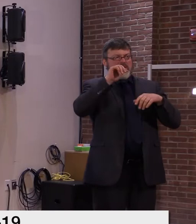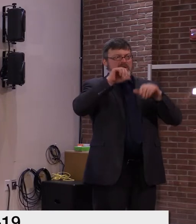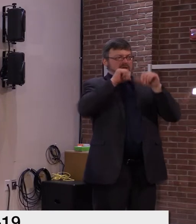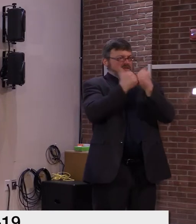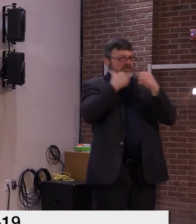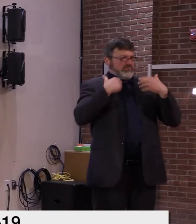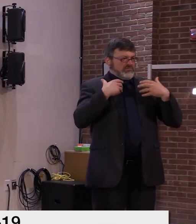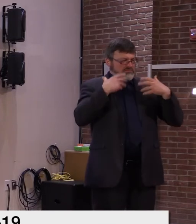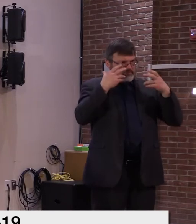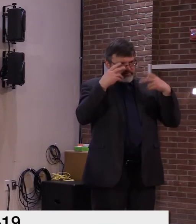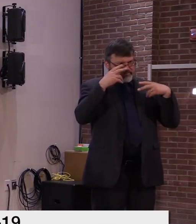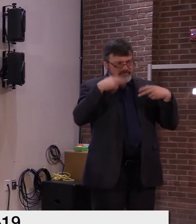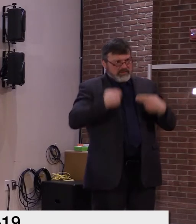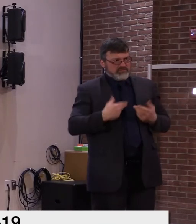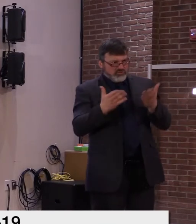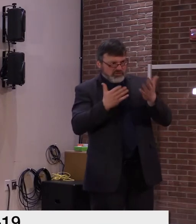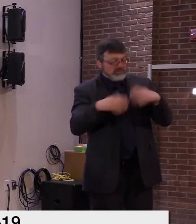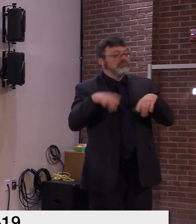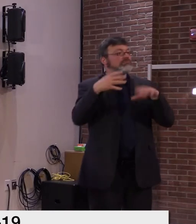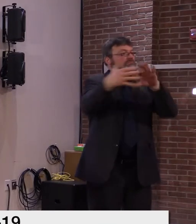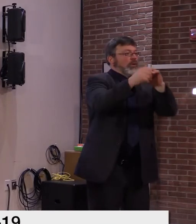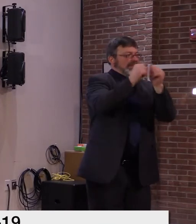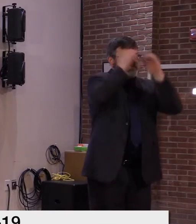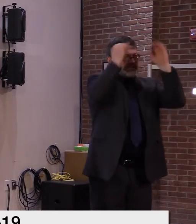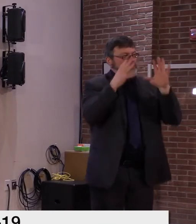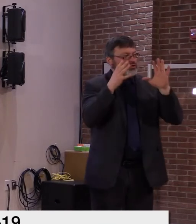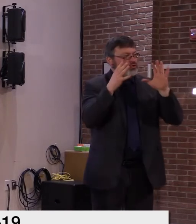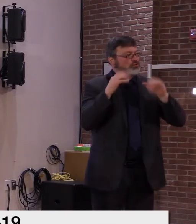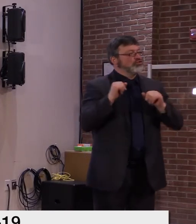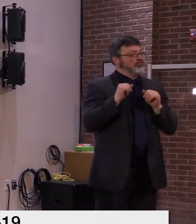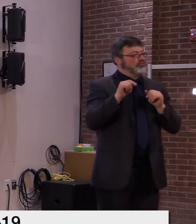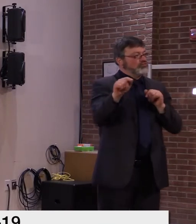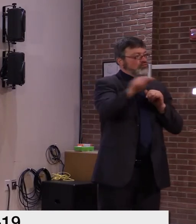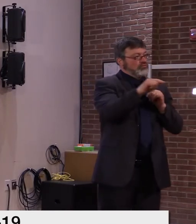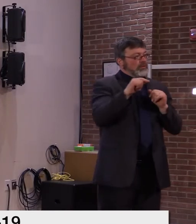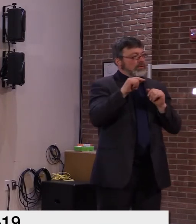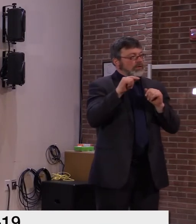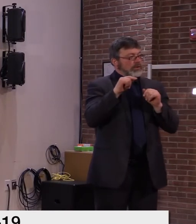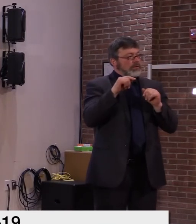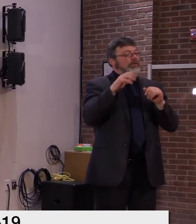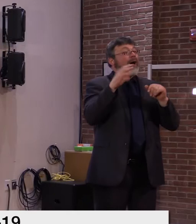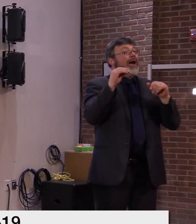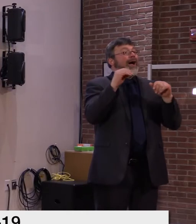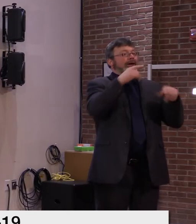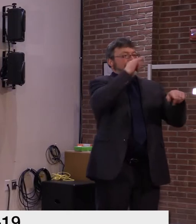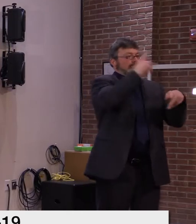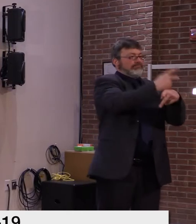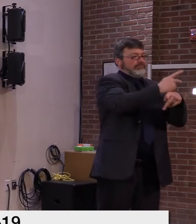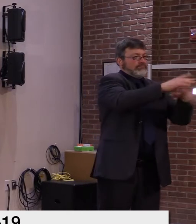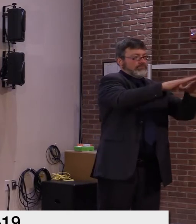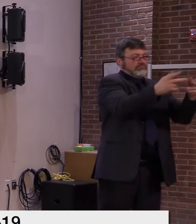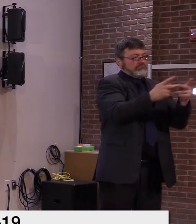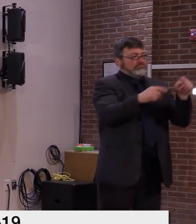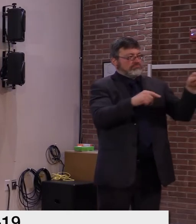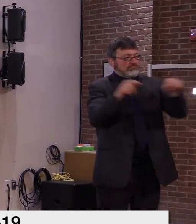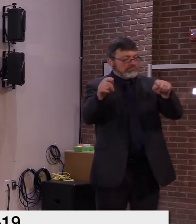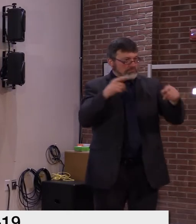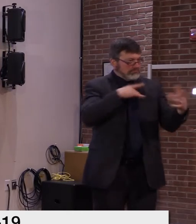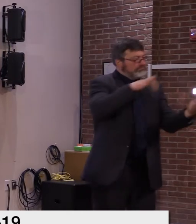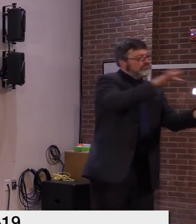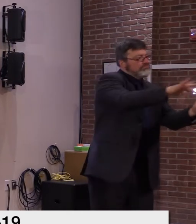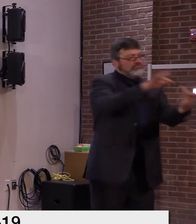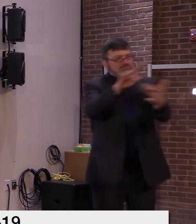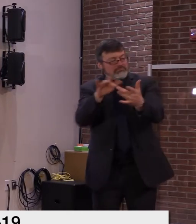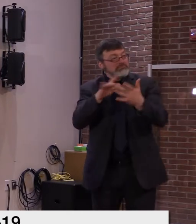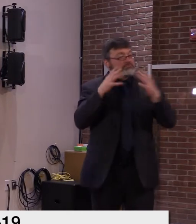vaccine. As we said, along as the governor mentioned, as those supplies increase, and they continue to increase steadily now, particularly